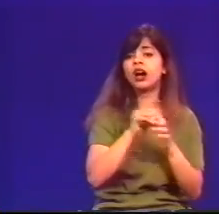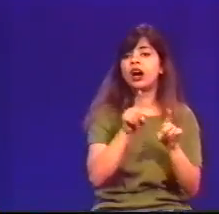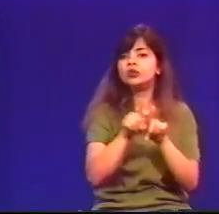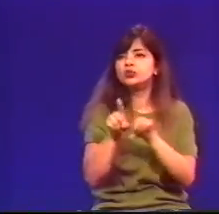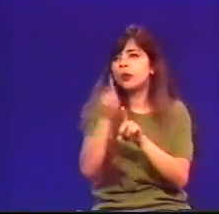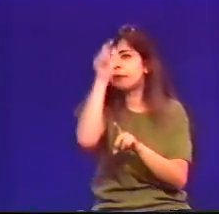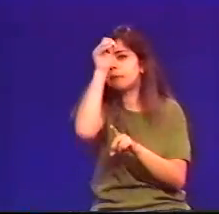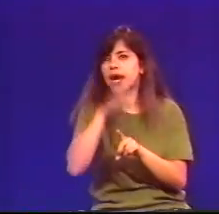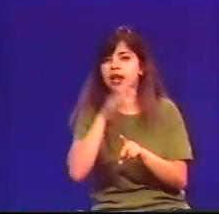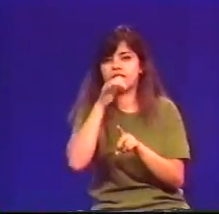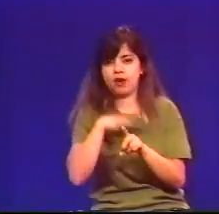Pakistan.